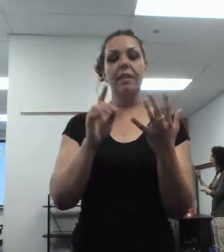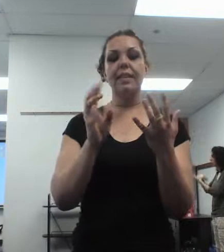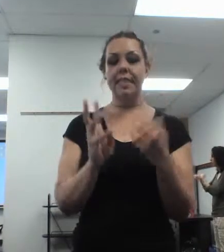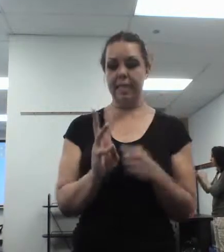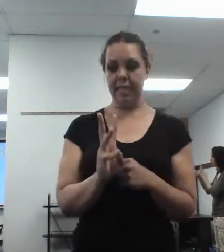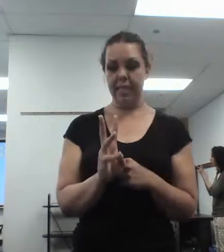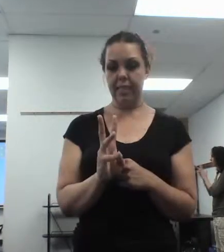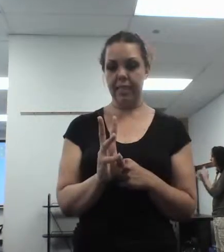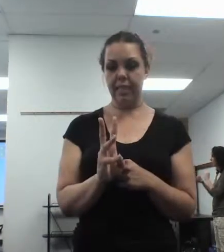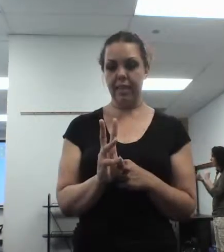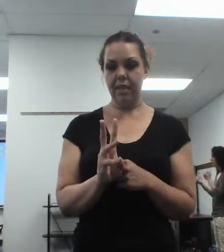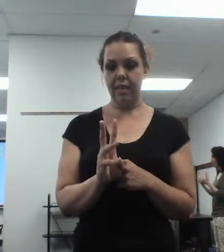Meaning?